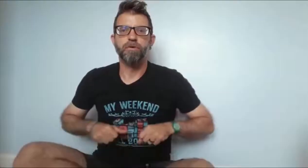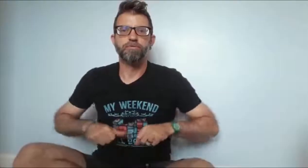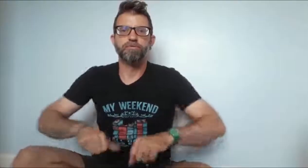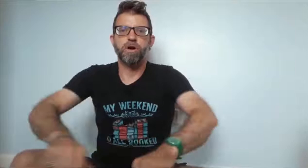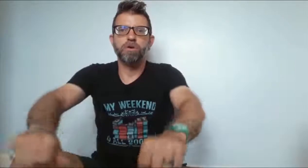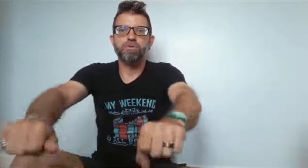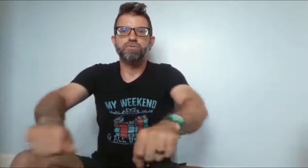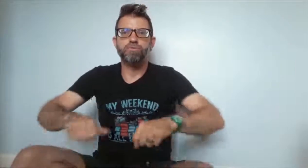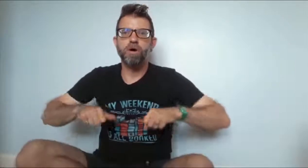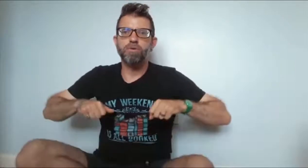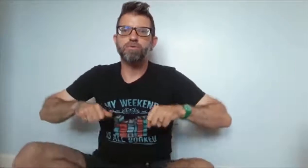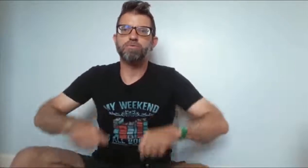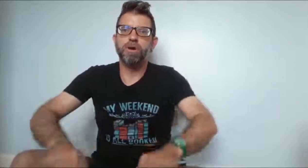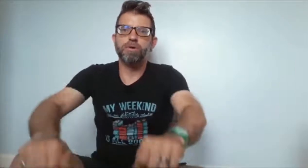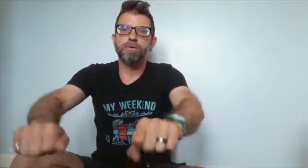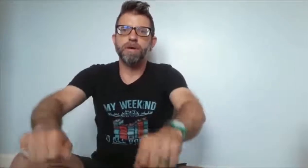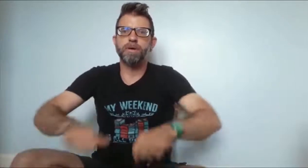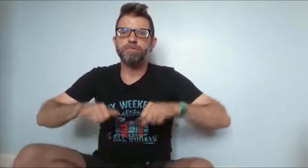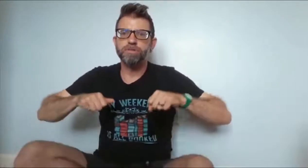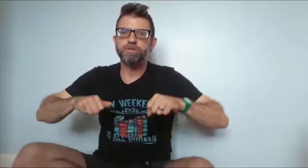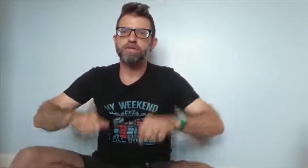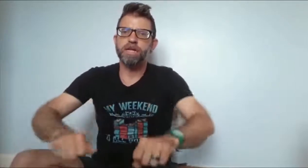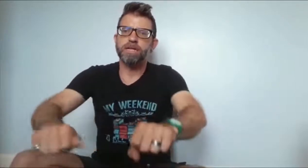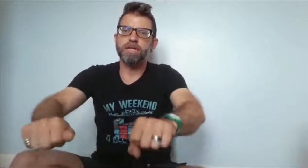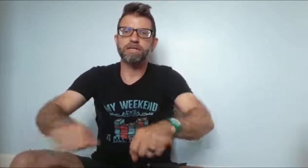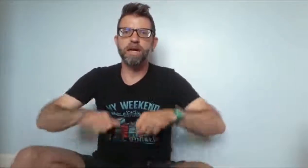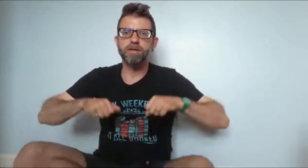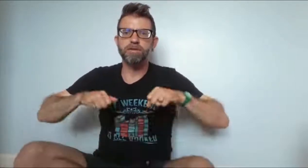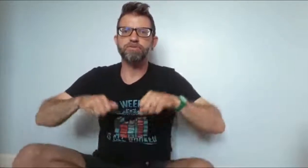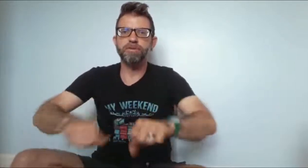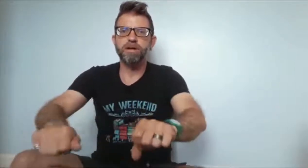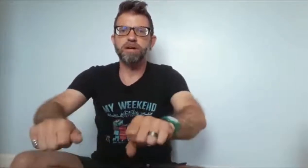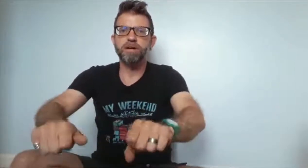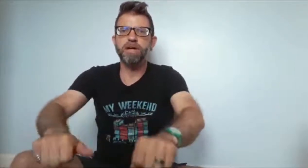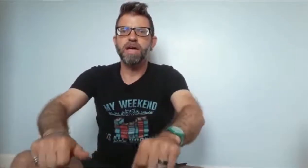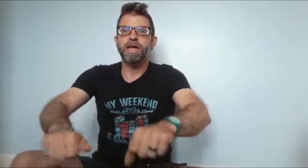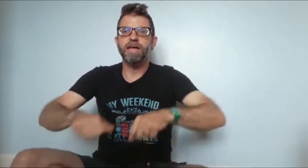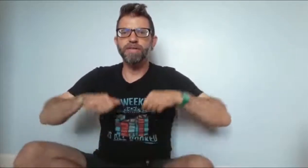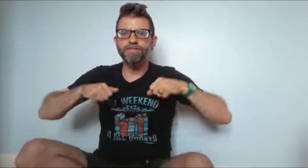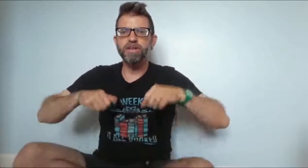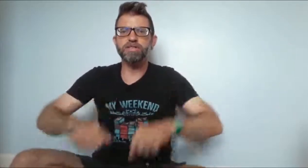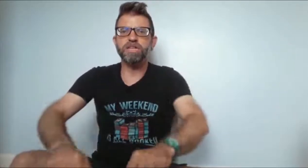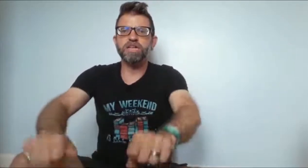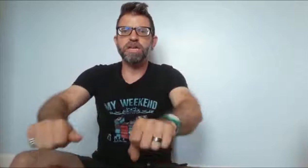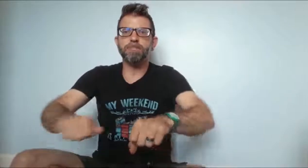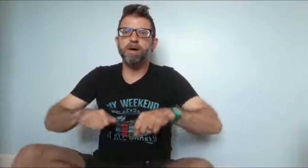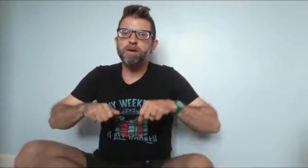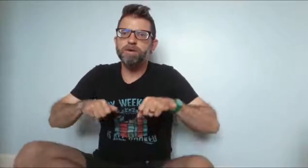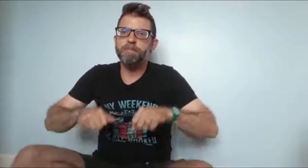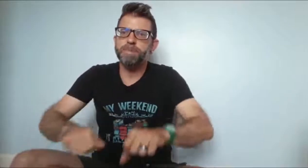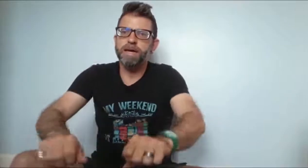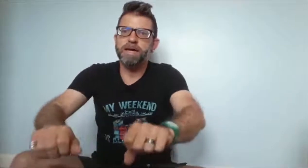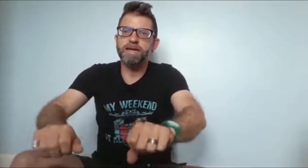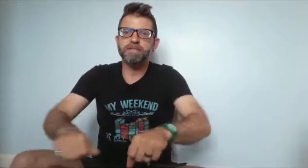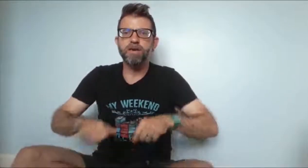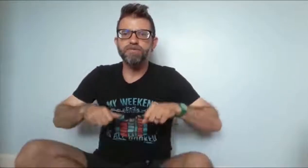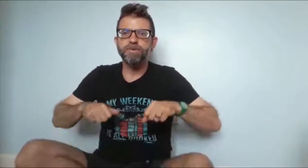Ah! Row, row, row your boat gently down the river. If you see a polar bear, don't forget